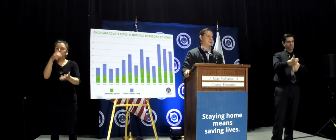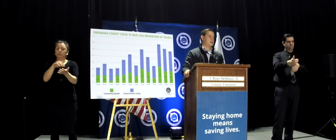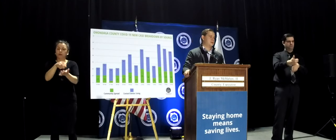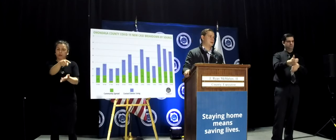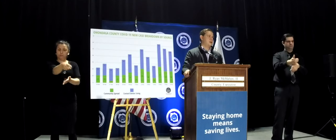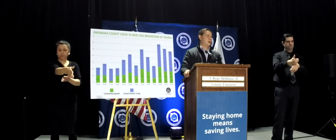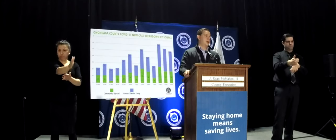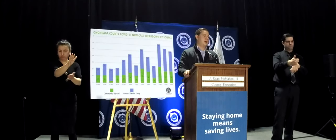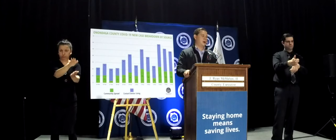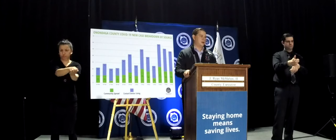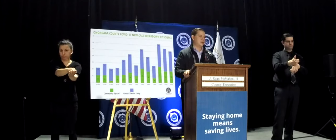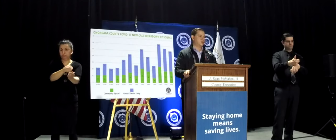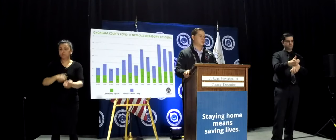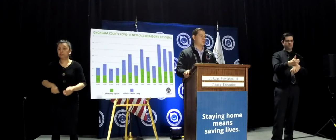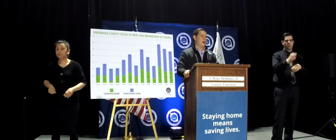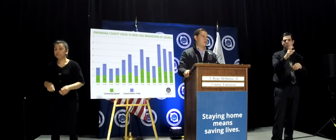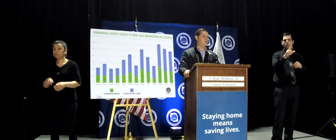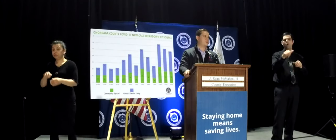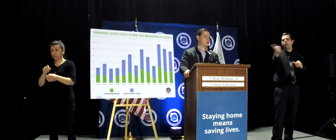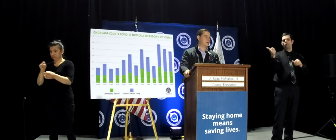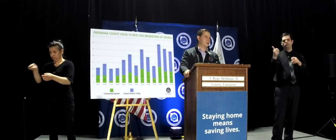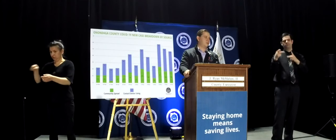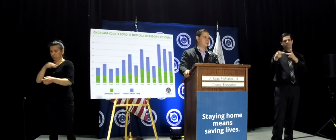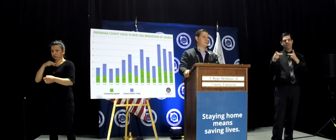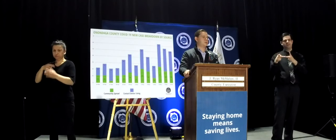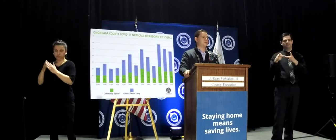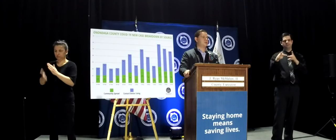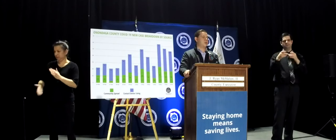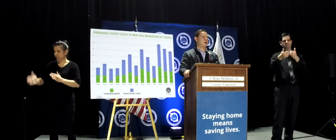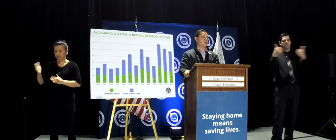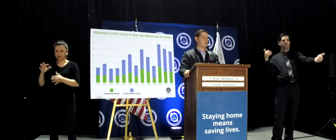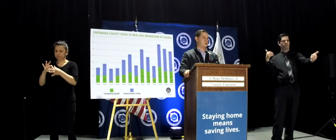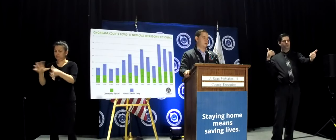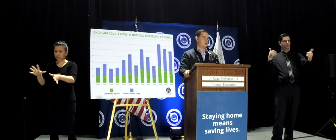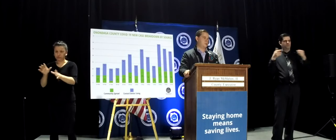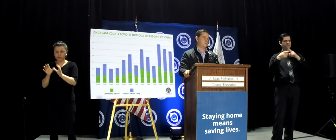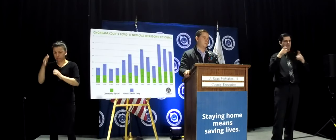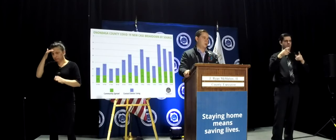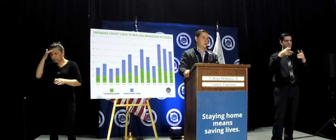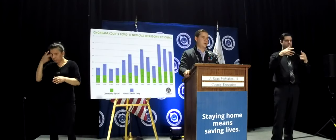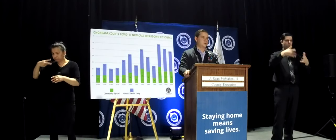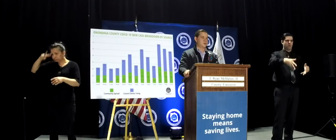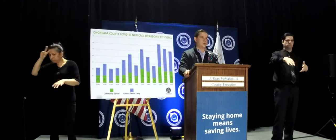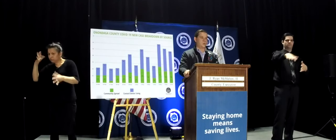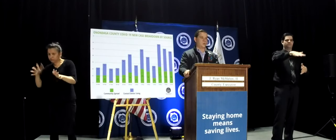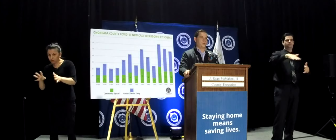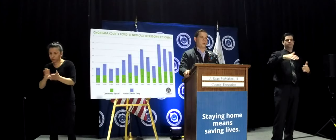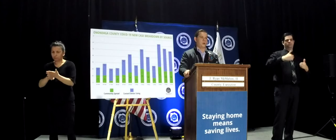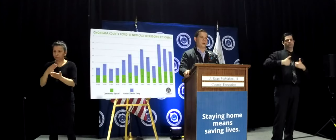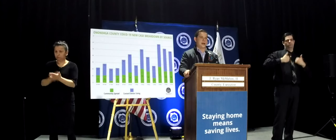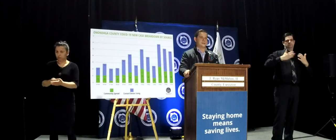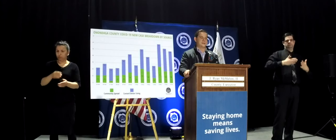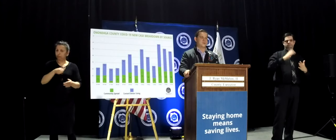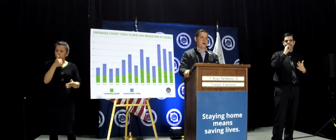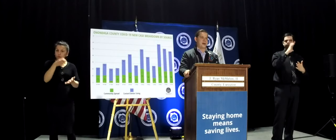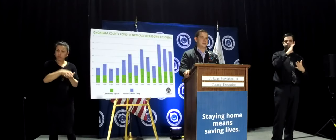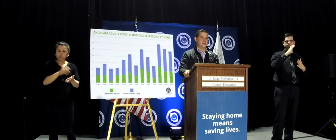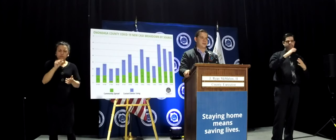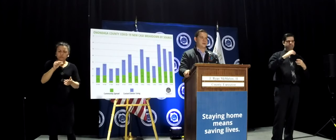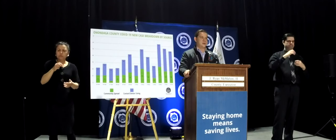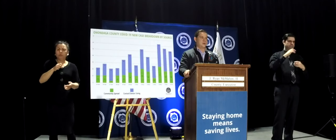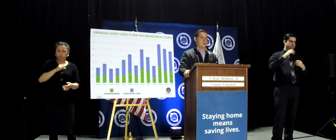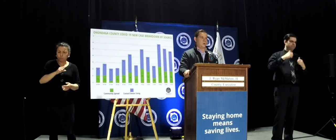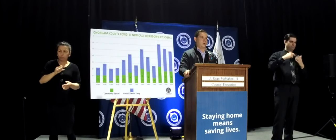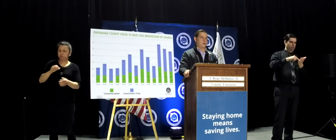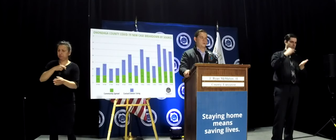positive residents into that facility from some of these smaller facilities. And so we're organizing